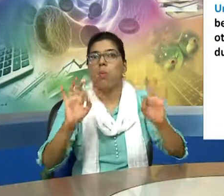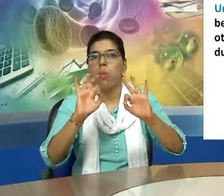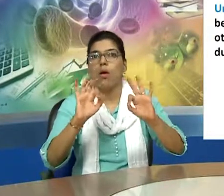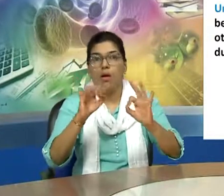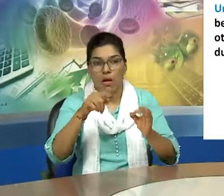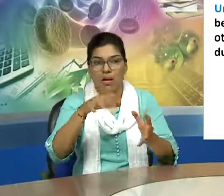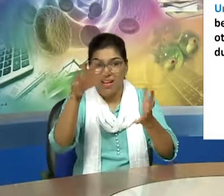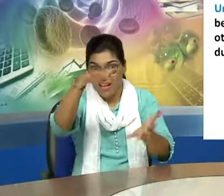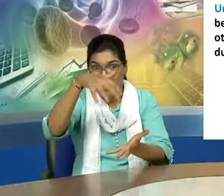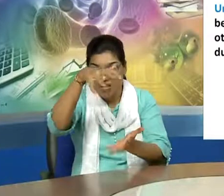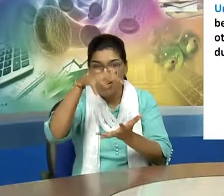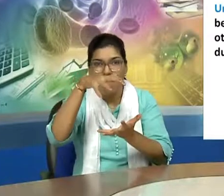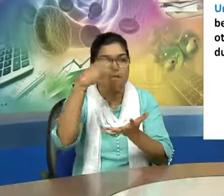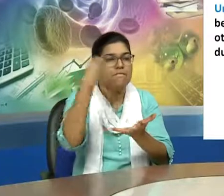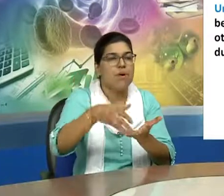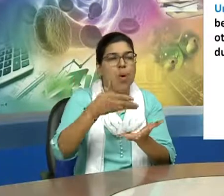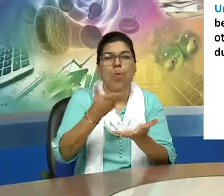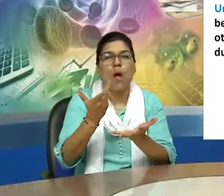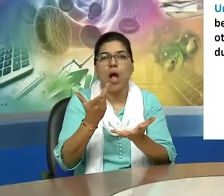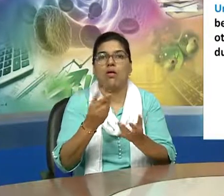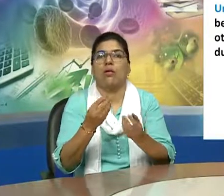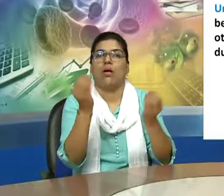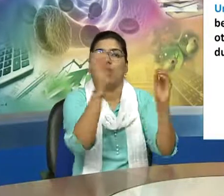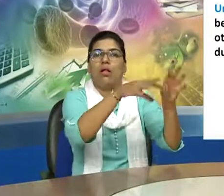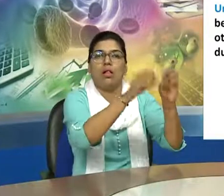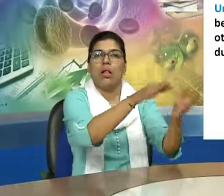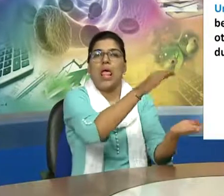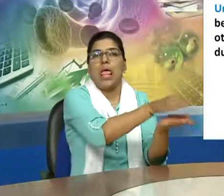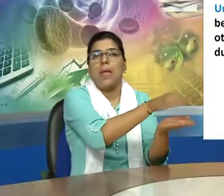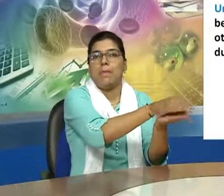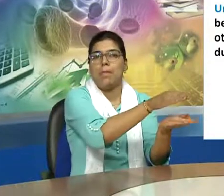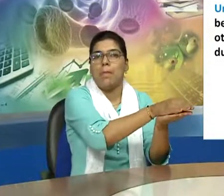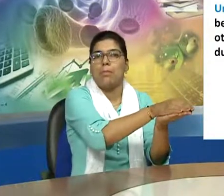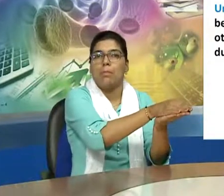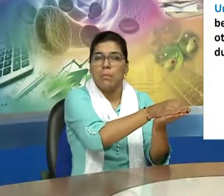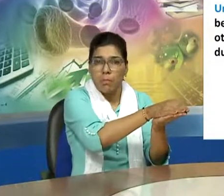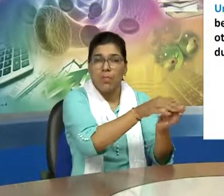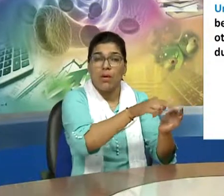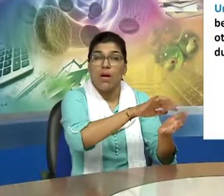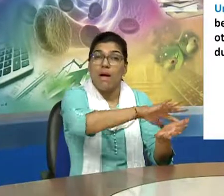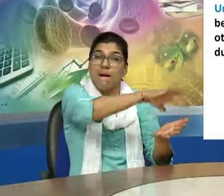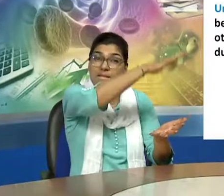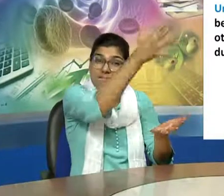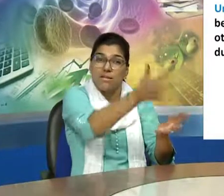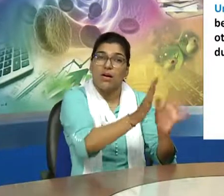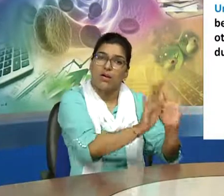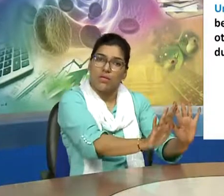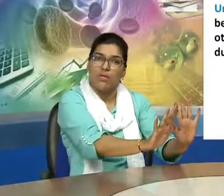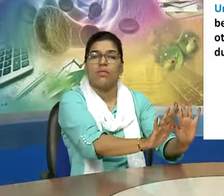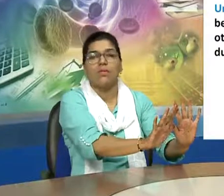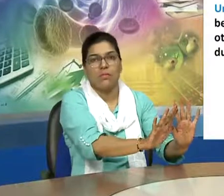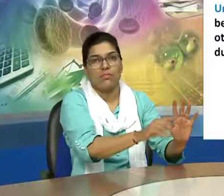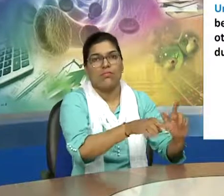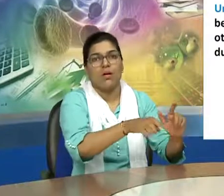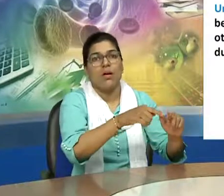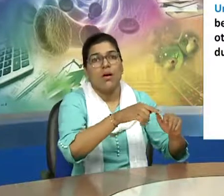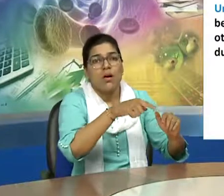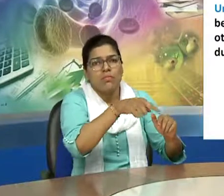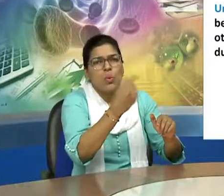careful, and if care is not taken, we can easily understand that not only minerals will